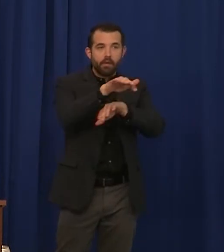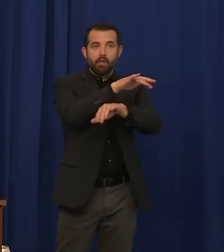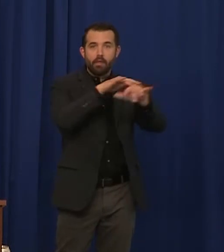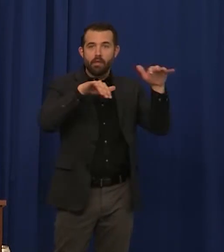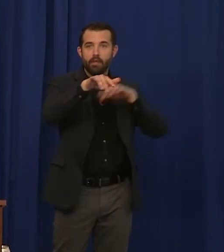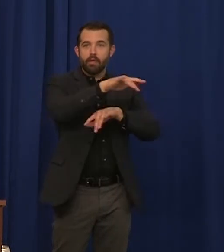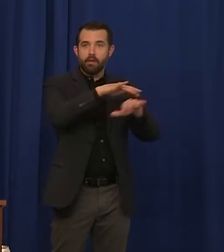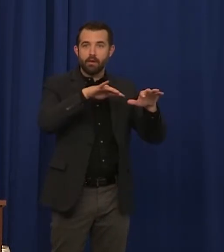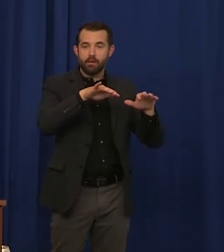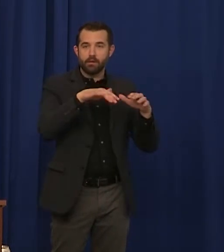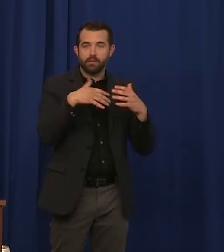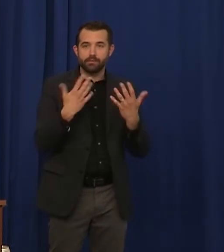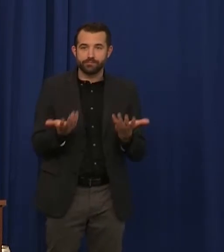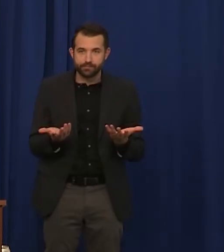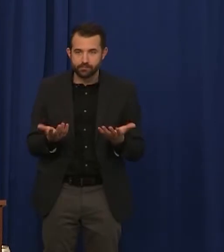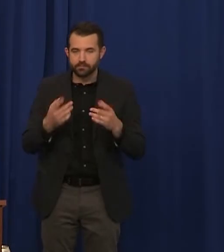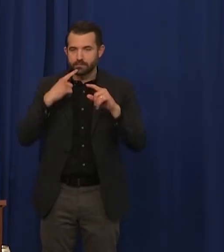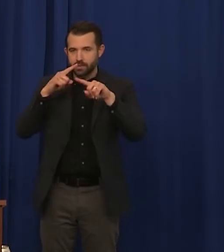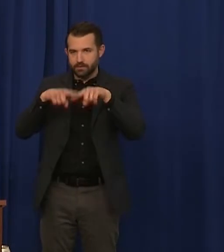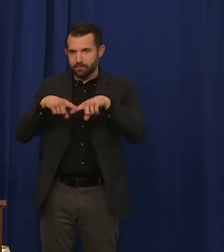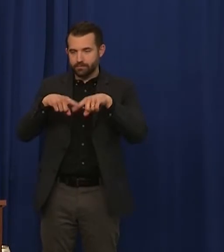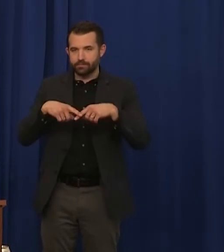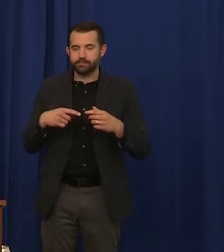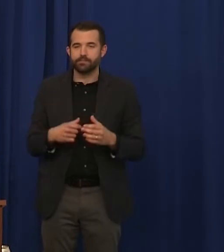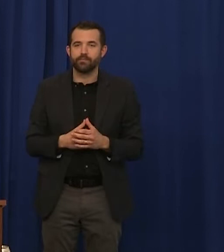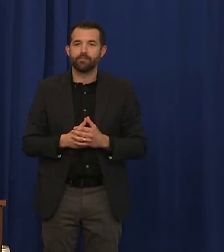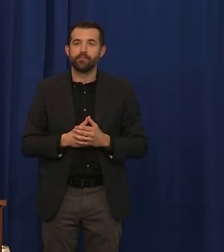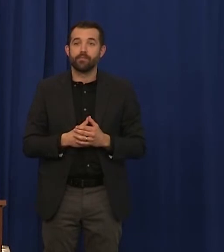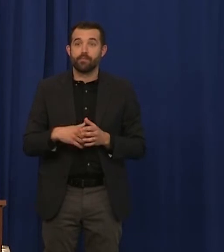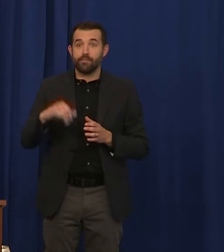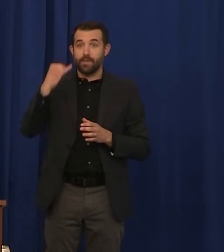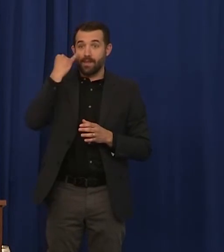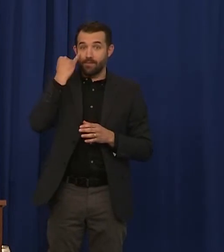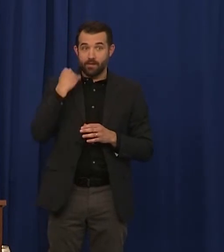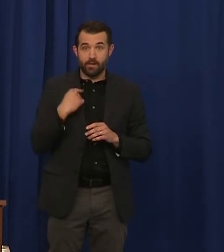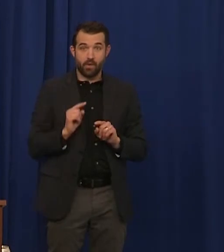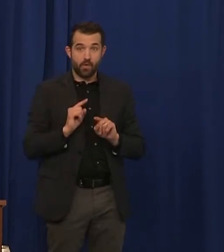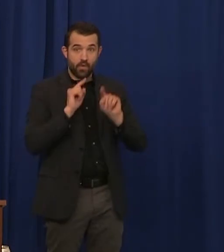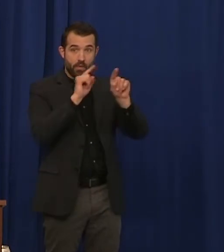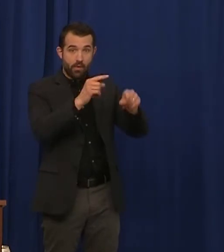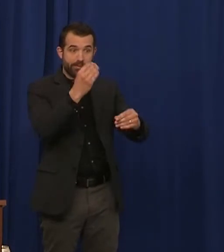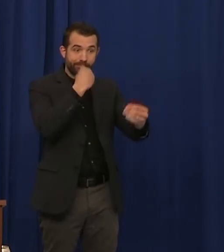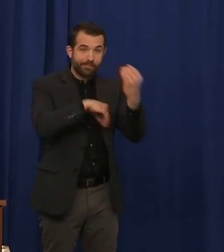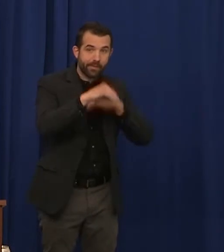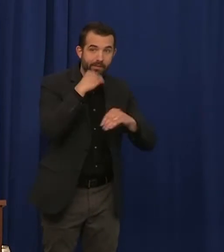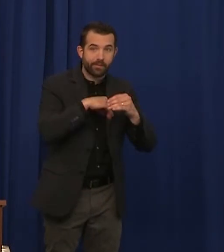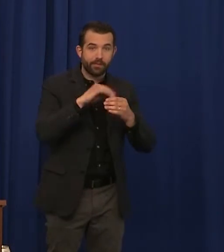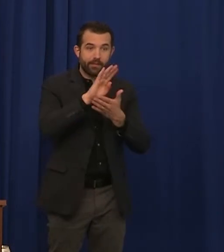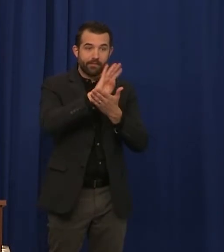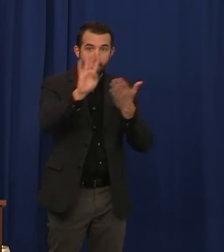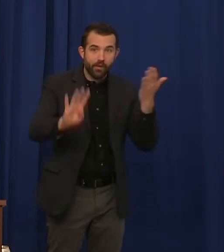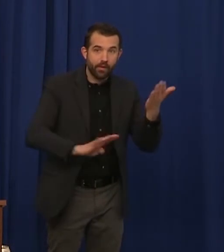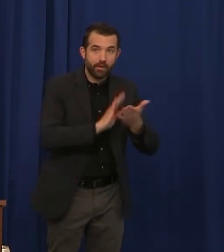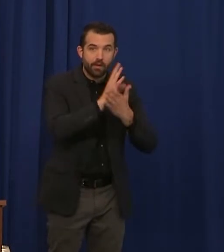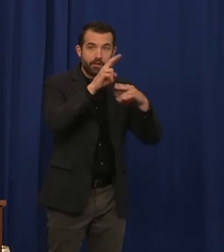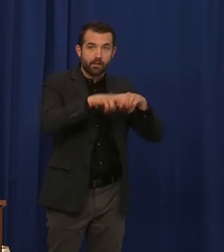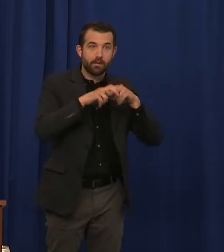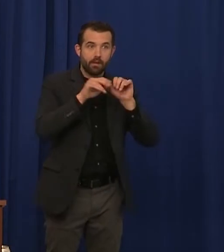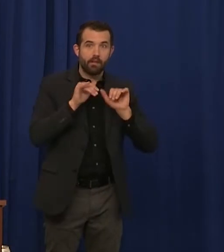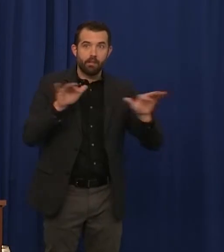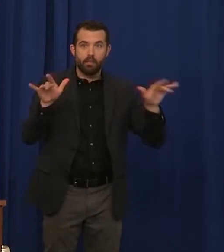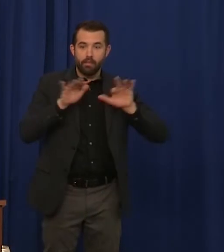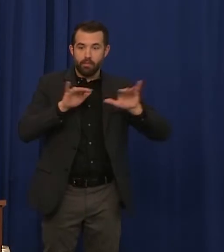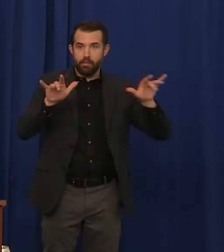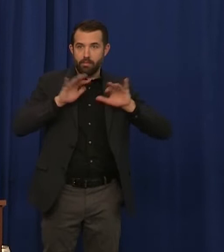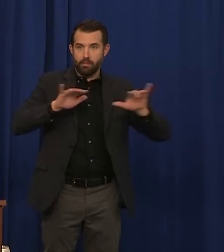4-hour banquet, then they would definitely be notified. Of course, a lot of those things aren't happening now. But if it was just someone who may have popped